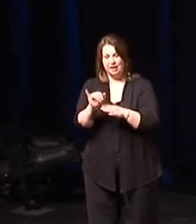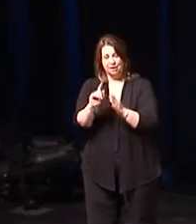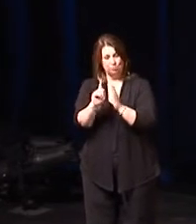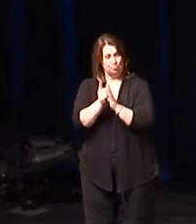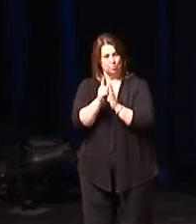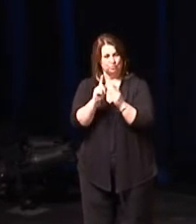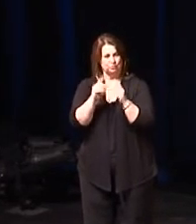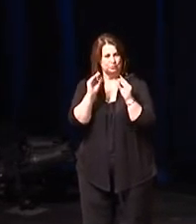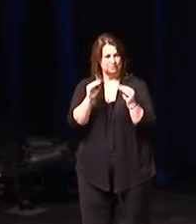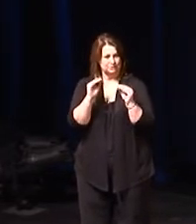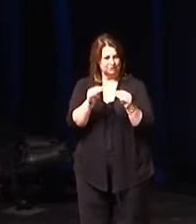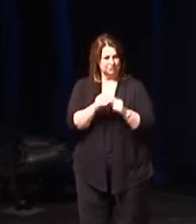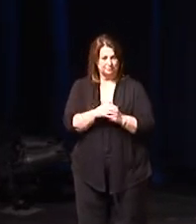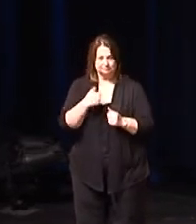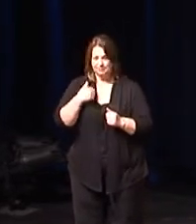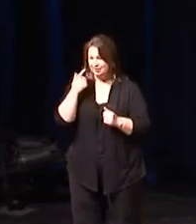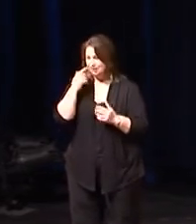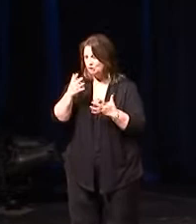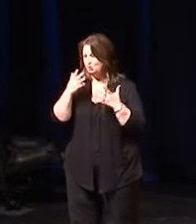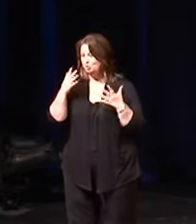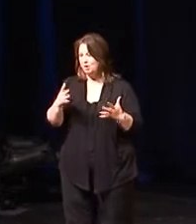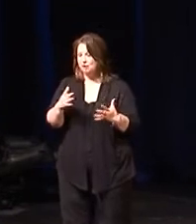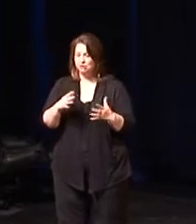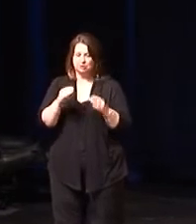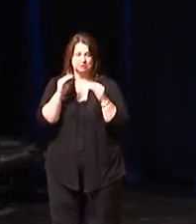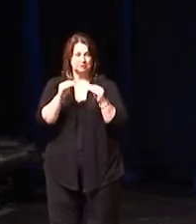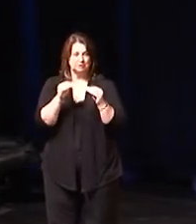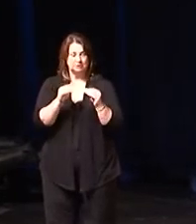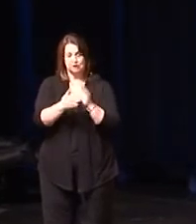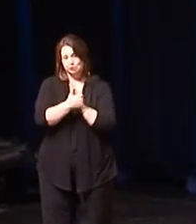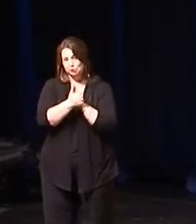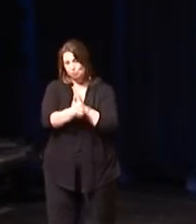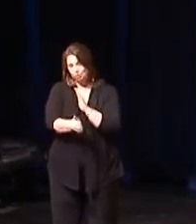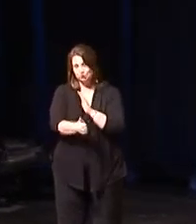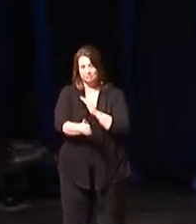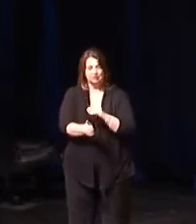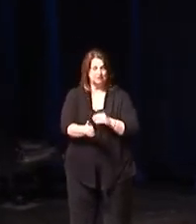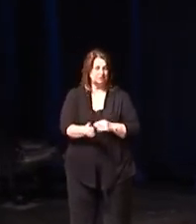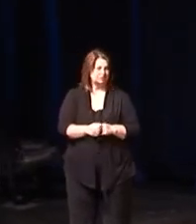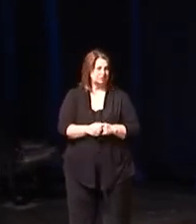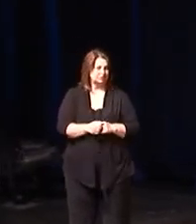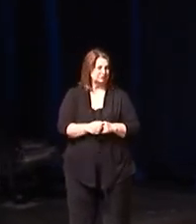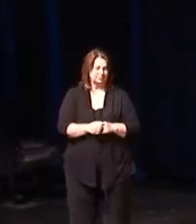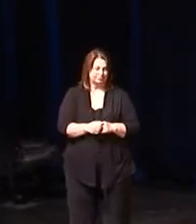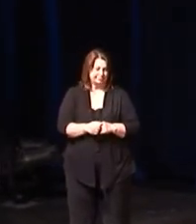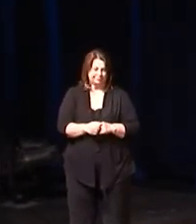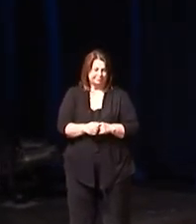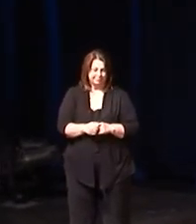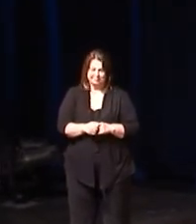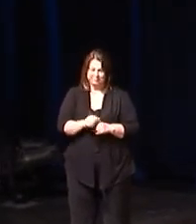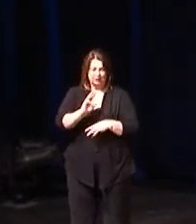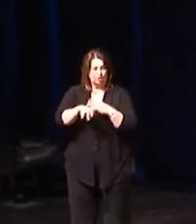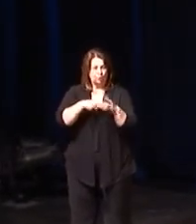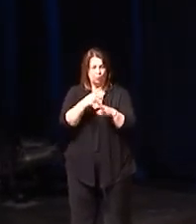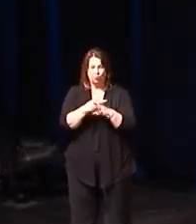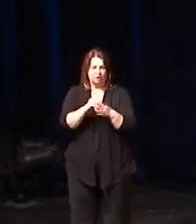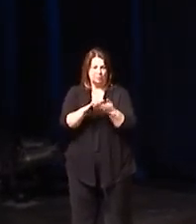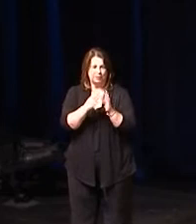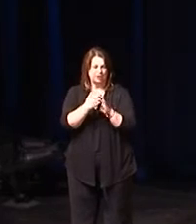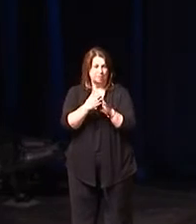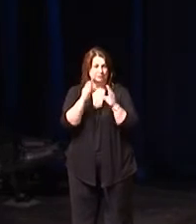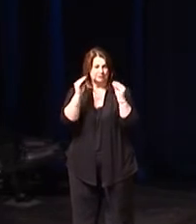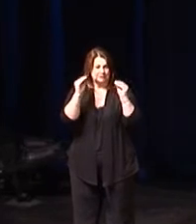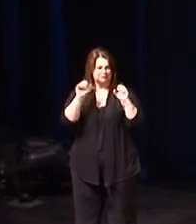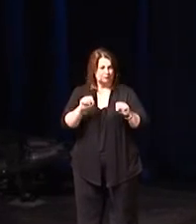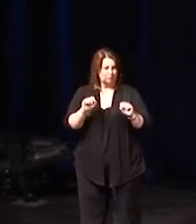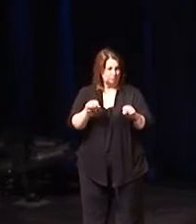moments. You know, I think there's too much of teaching social skills in a vacuum. No, it was just done in the teachable moments. And the thing is,